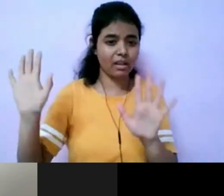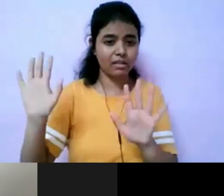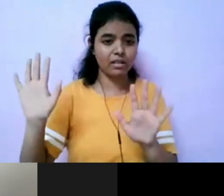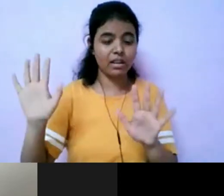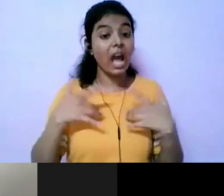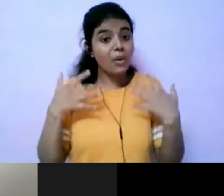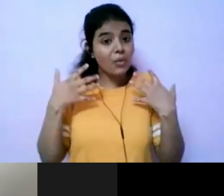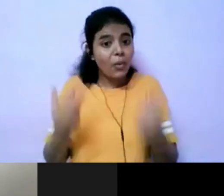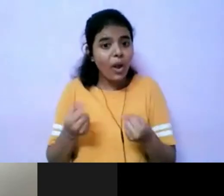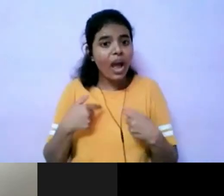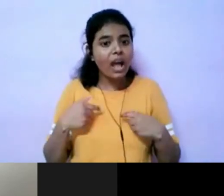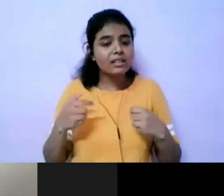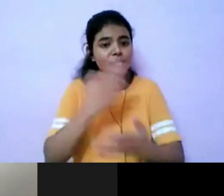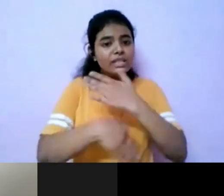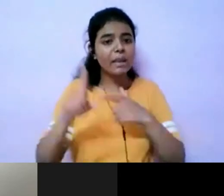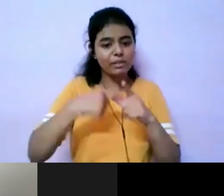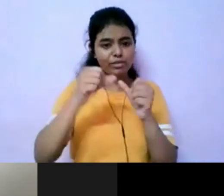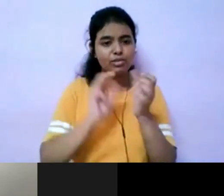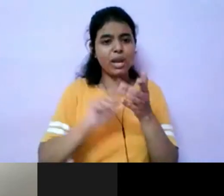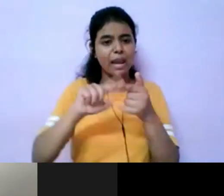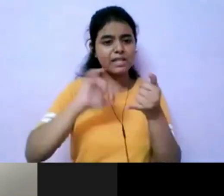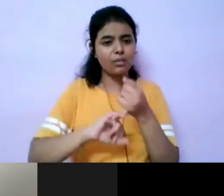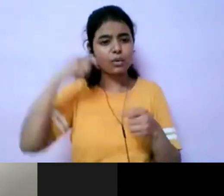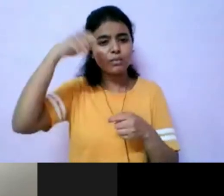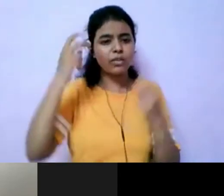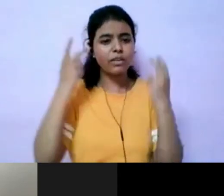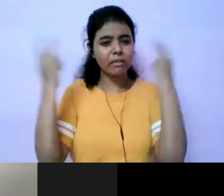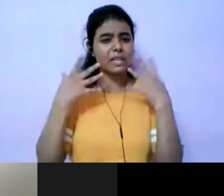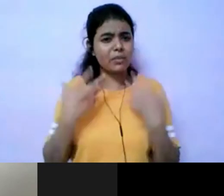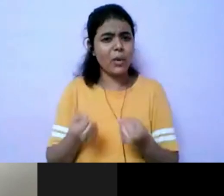Bond. Well, yes. Know? That's what I want.